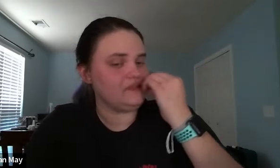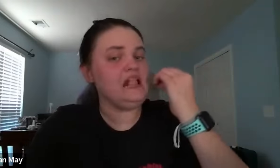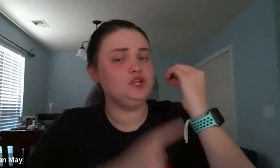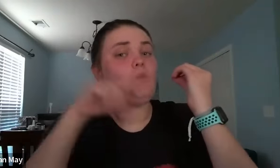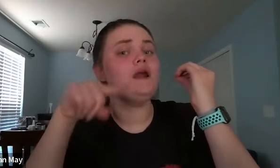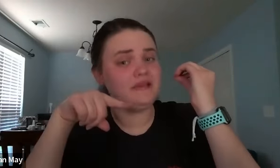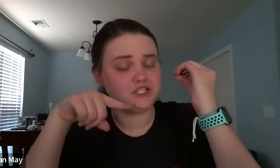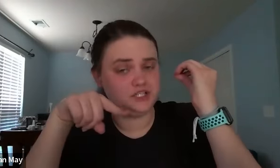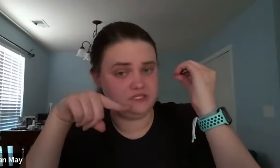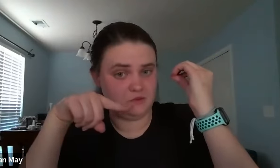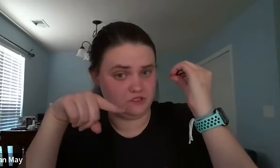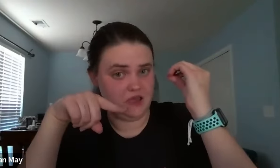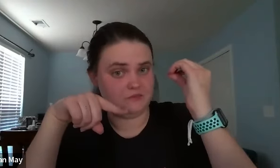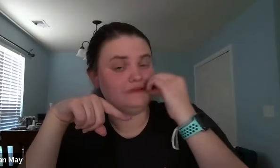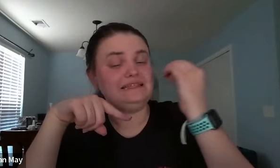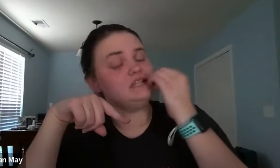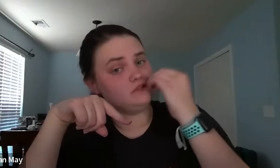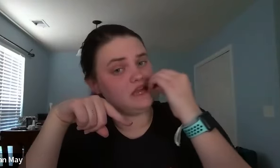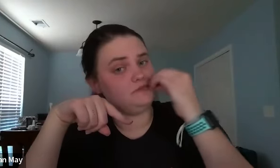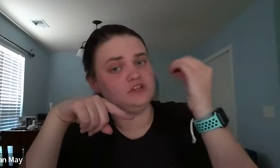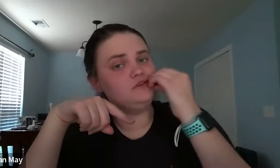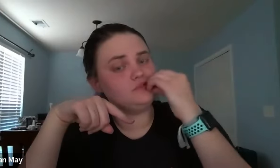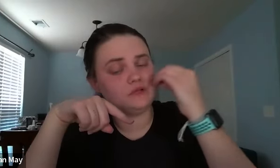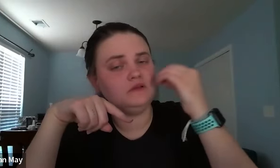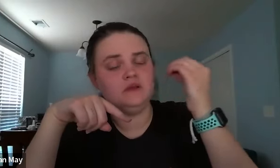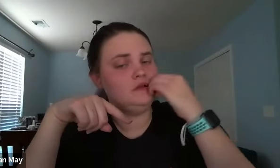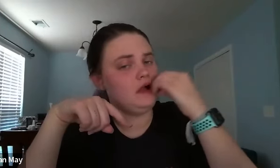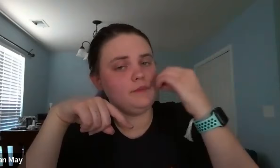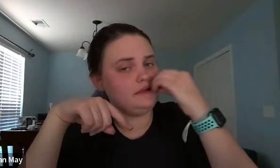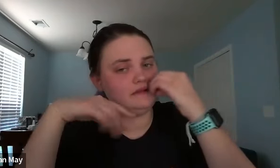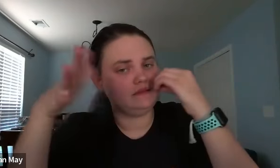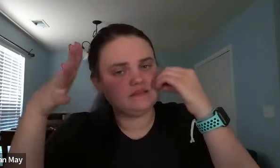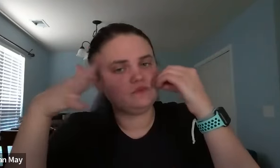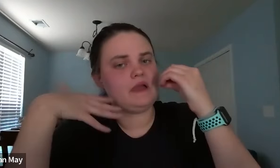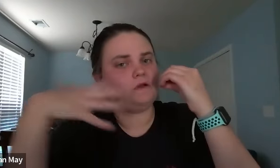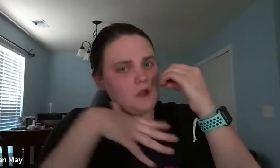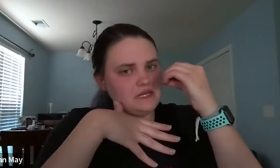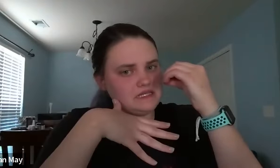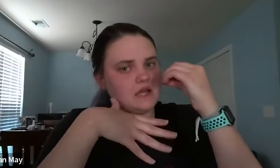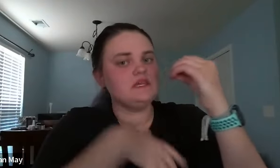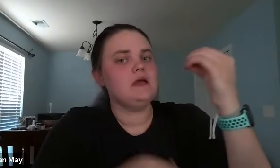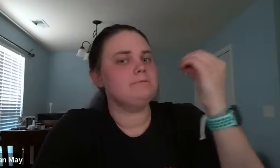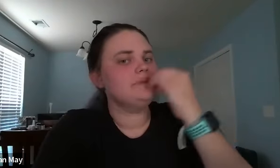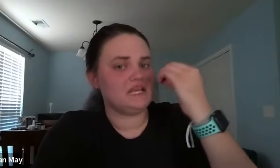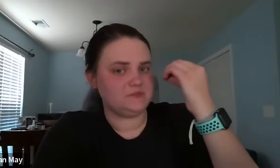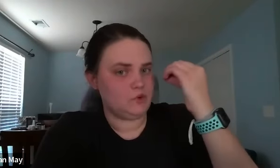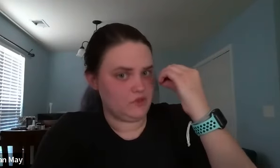And you want to make sure you double tap, or at least double tap. You can do it 3. I mean, it doesn't really matter how many times, but it has to be more than